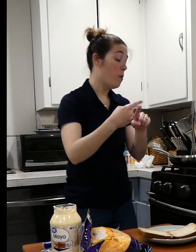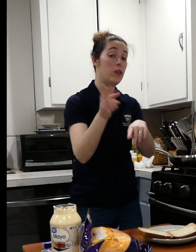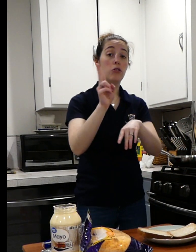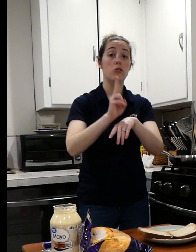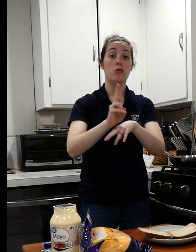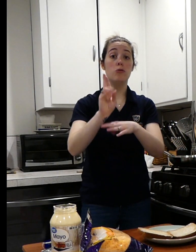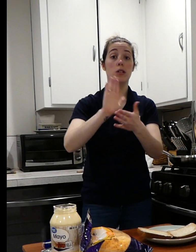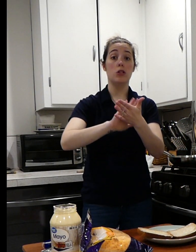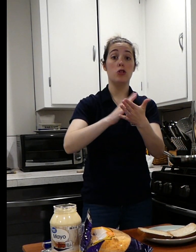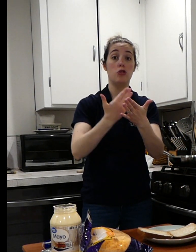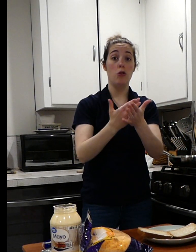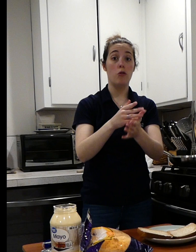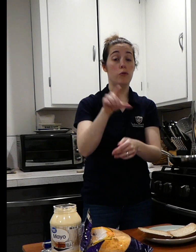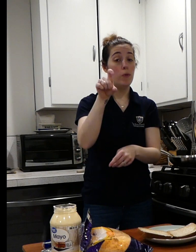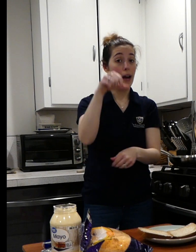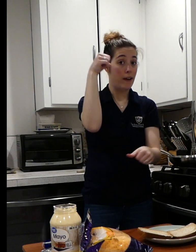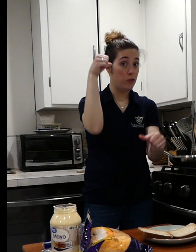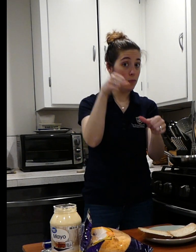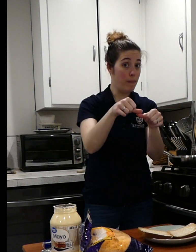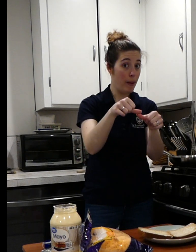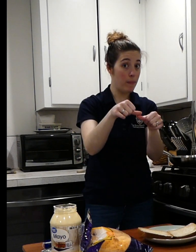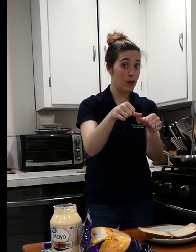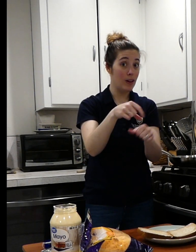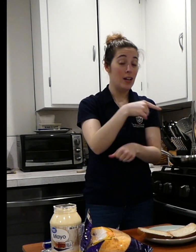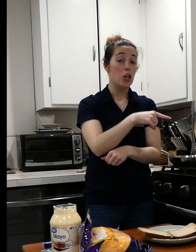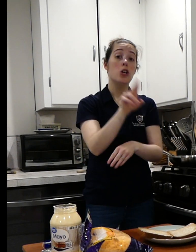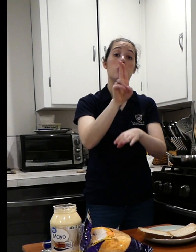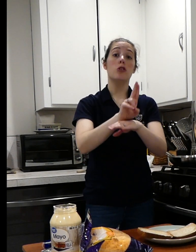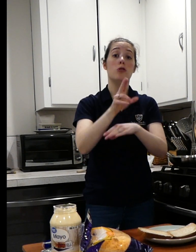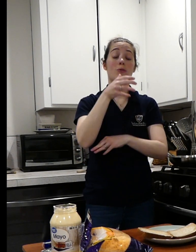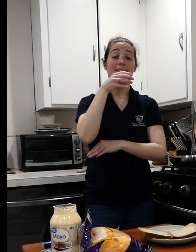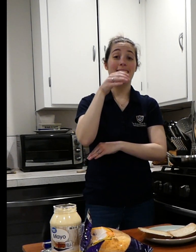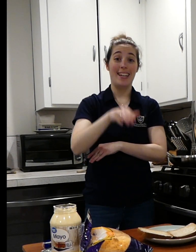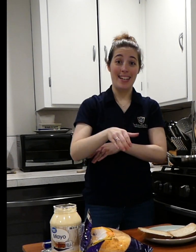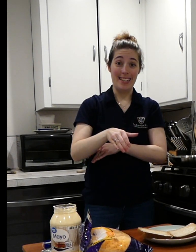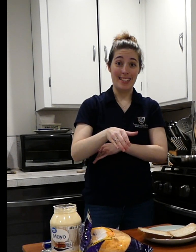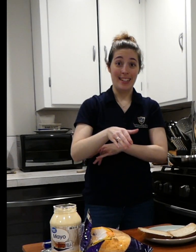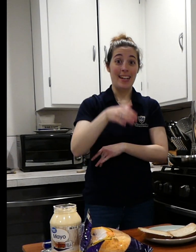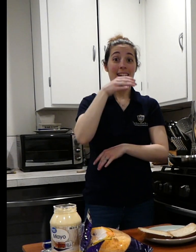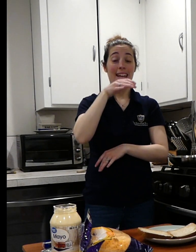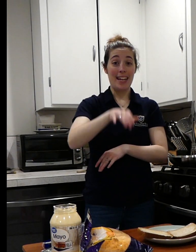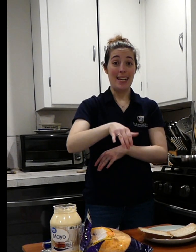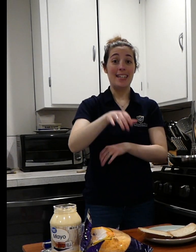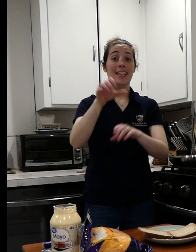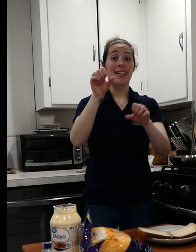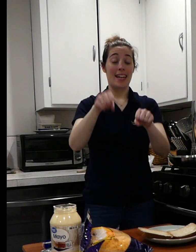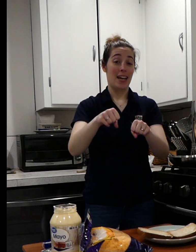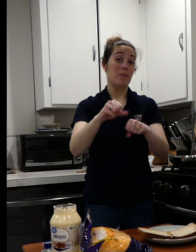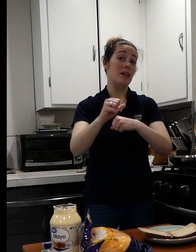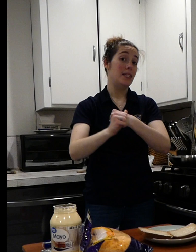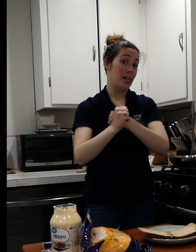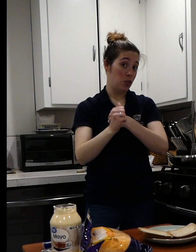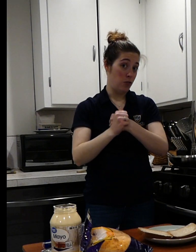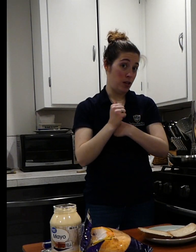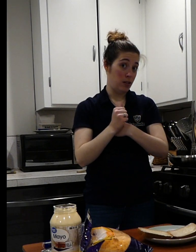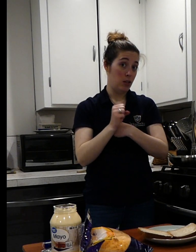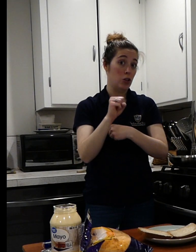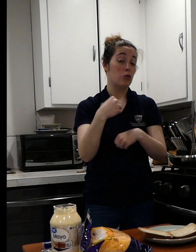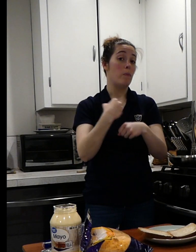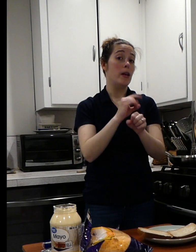you're using the stove, you have to remember you're using heat. Heat can be dangerous. So make